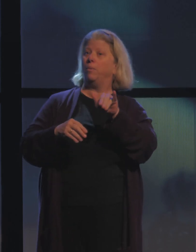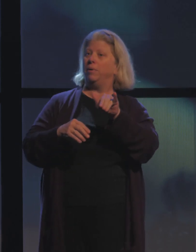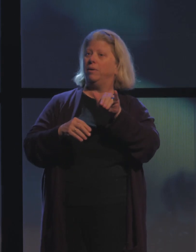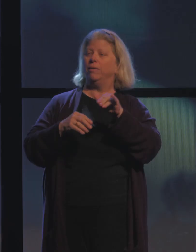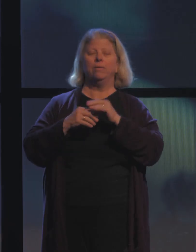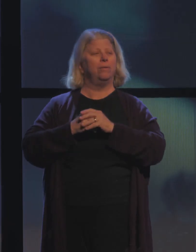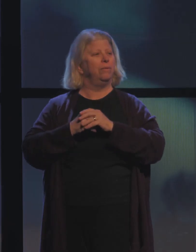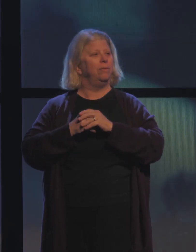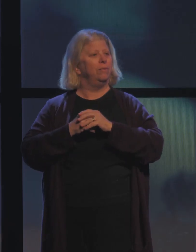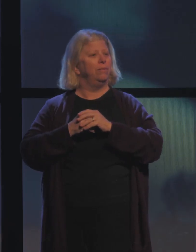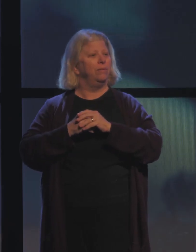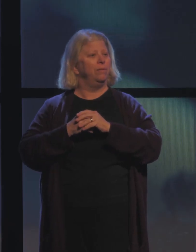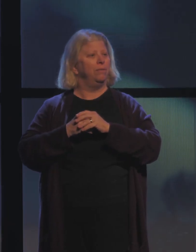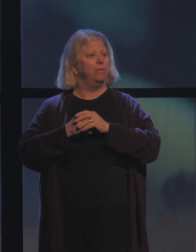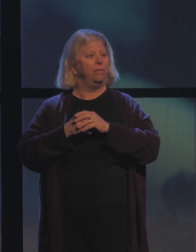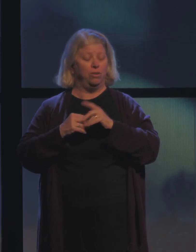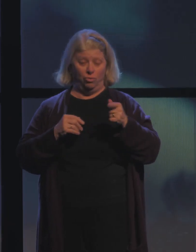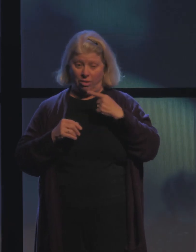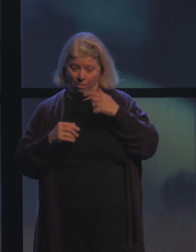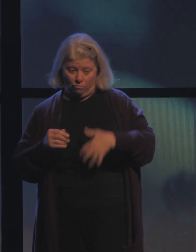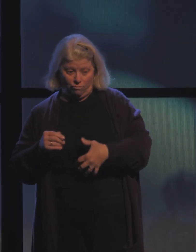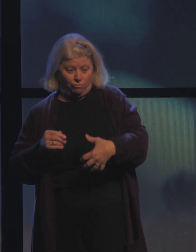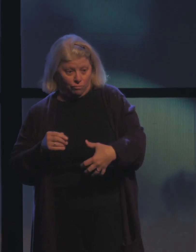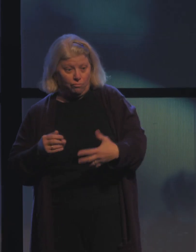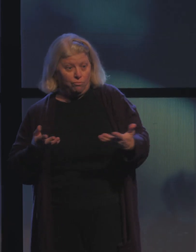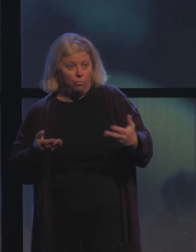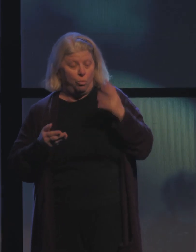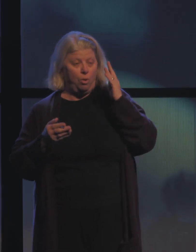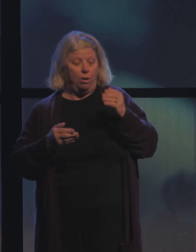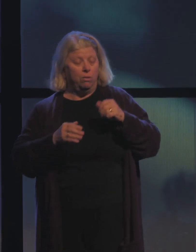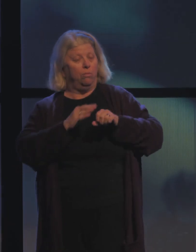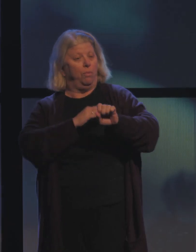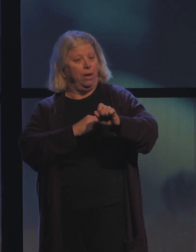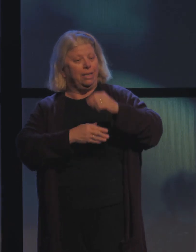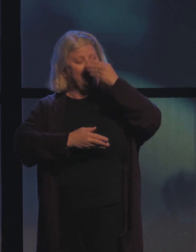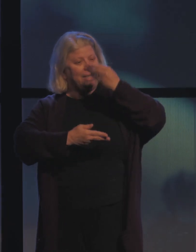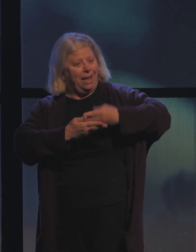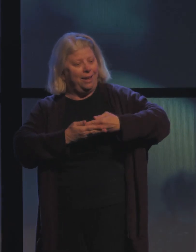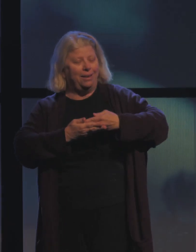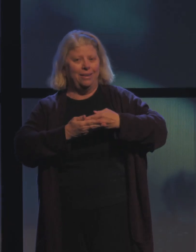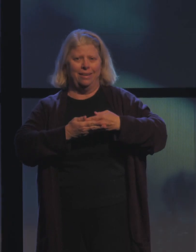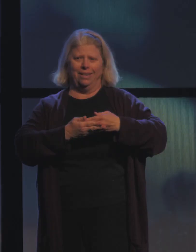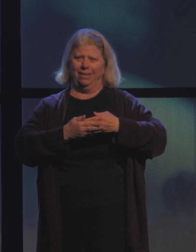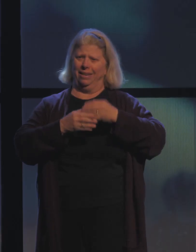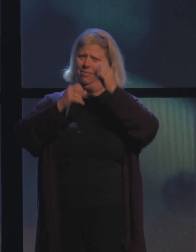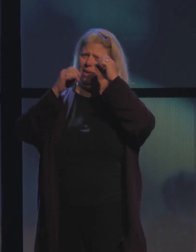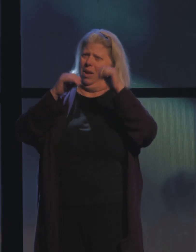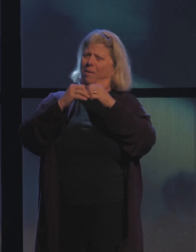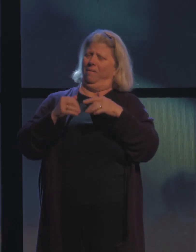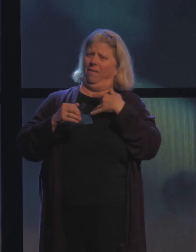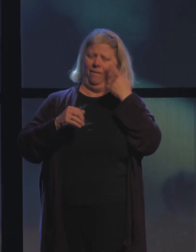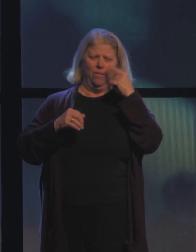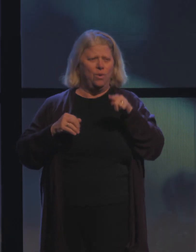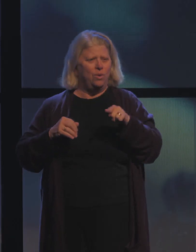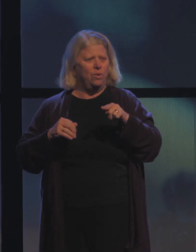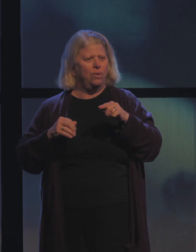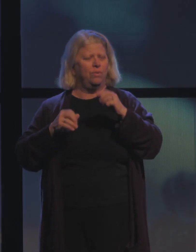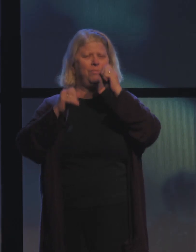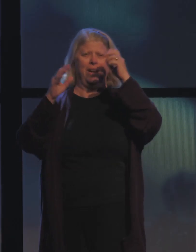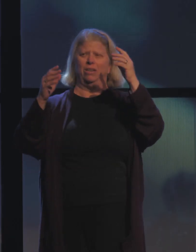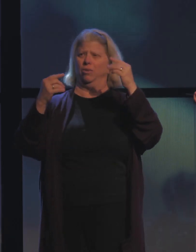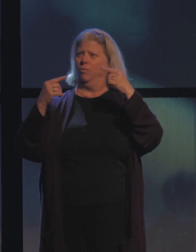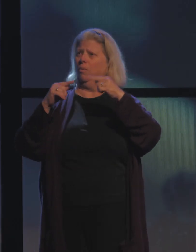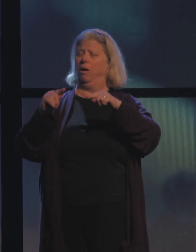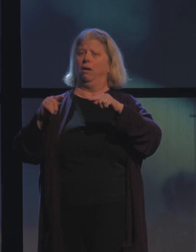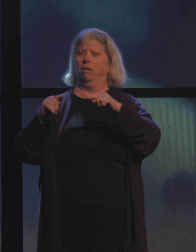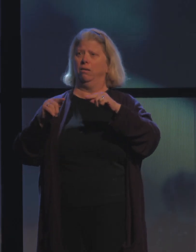And behold, you will conceive in your womb, this angel said, and you will bear a son. Imagine how that felt for her. Imagine how in the midst